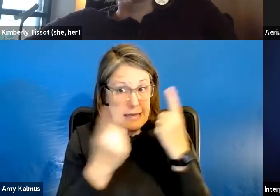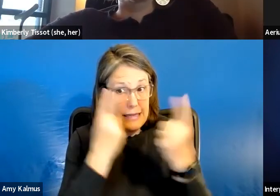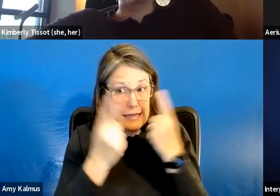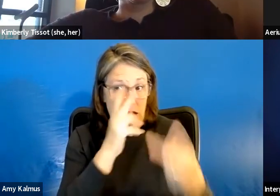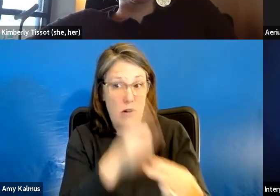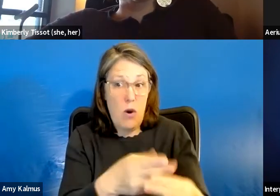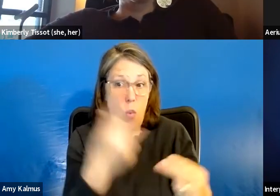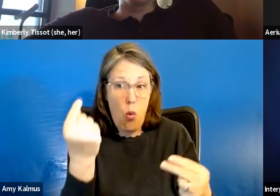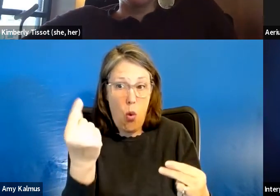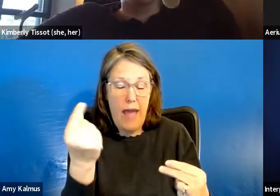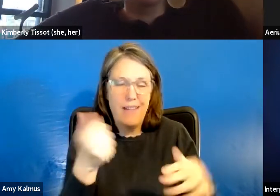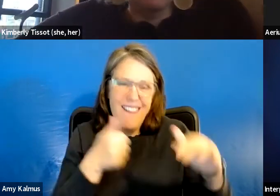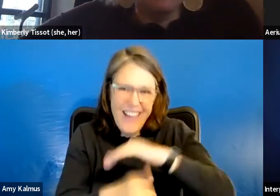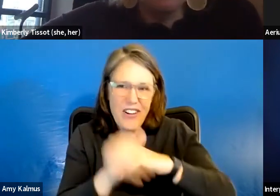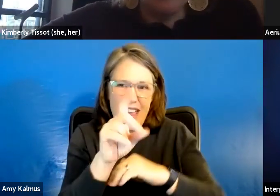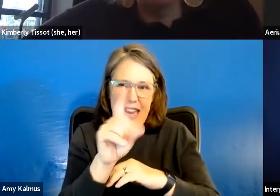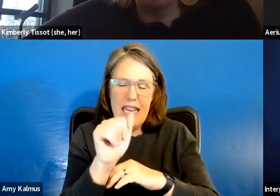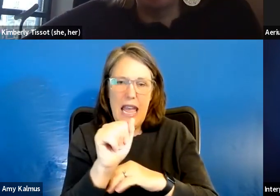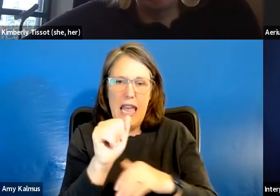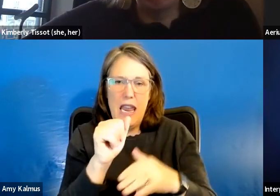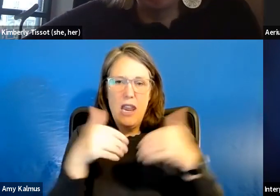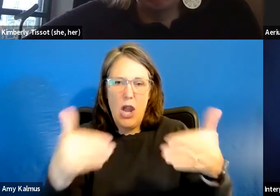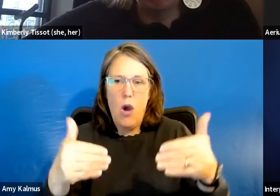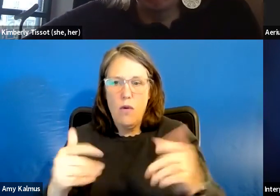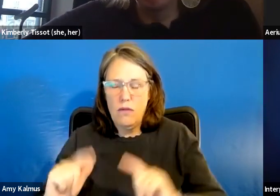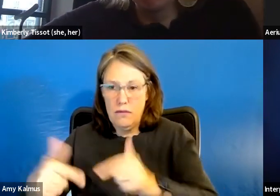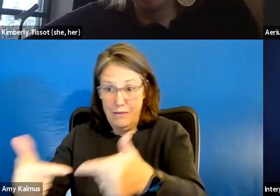what under the ADA? Go.